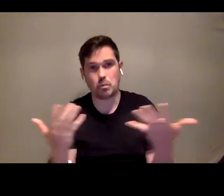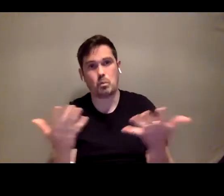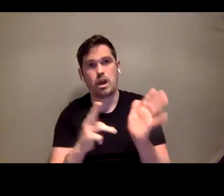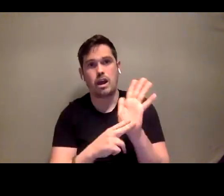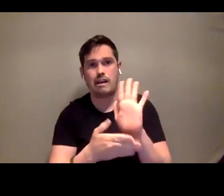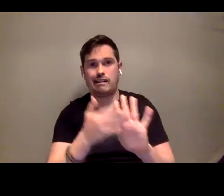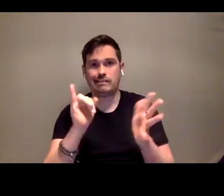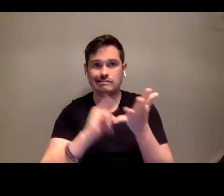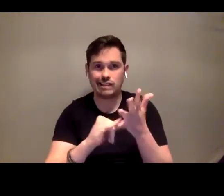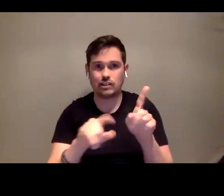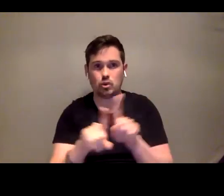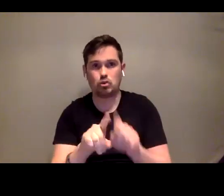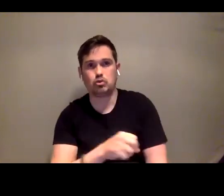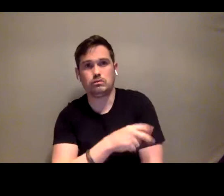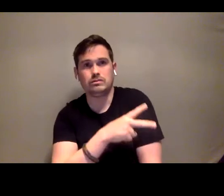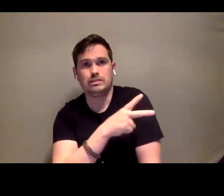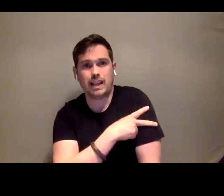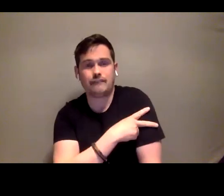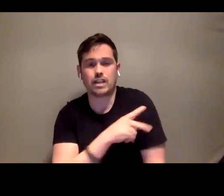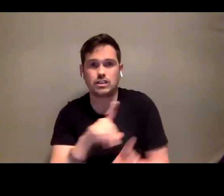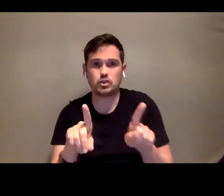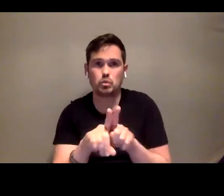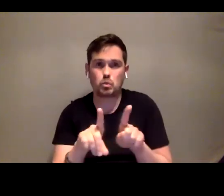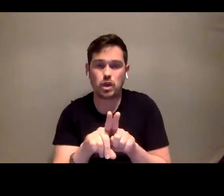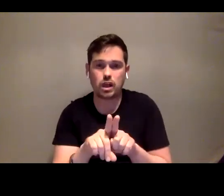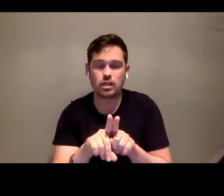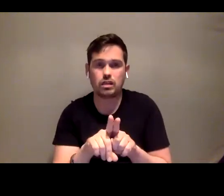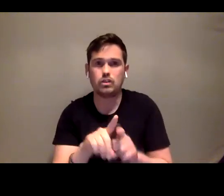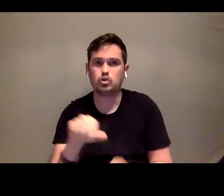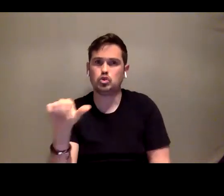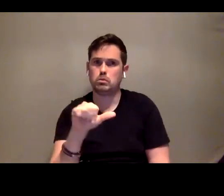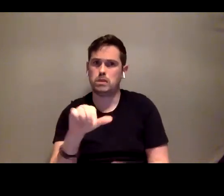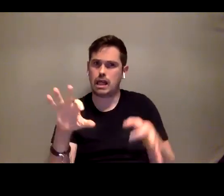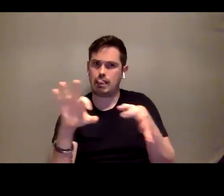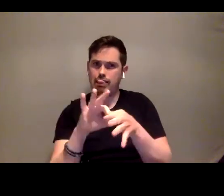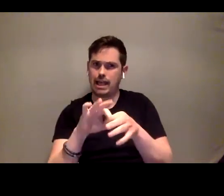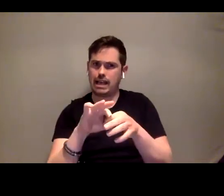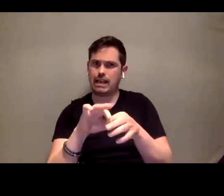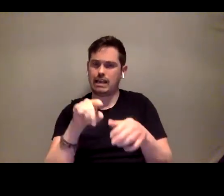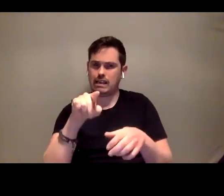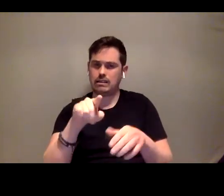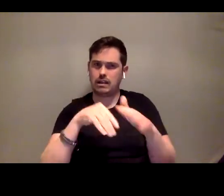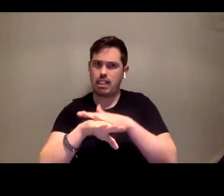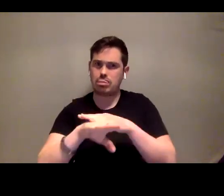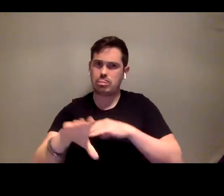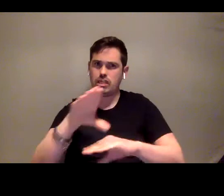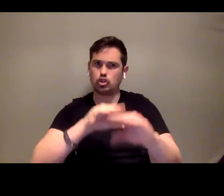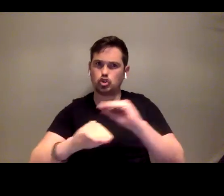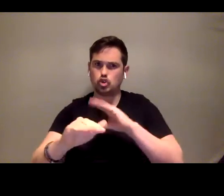and how that could help. There should be a link going into the chat really soon. But just to sort of